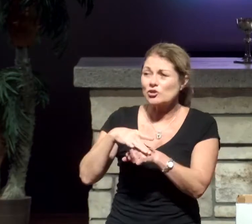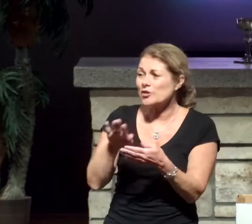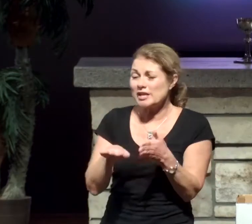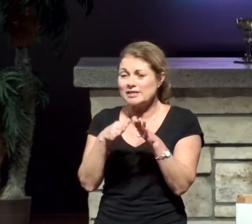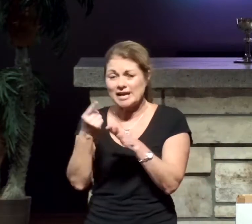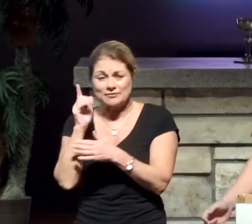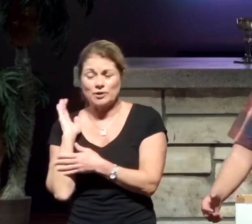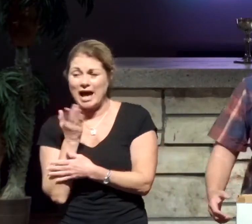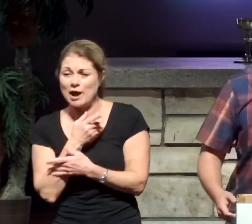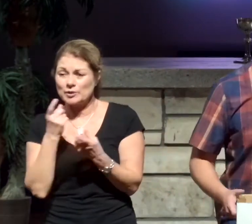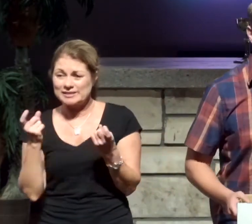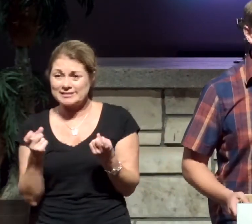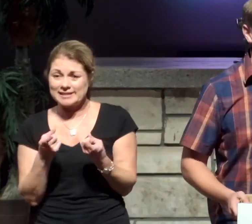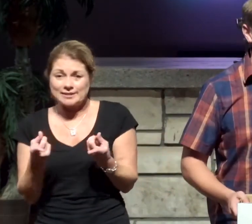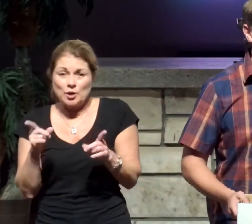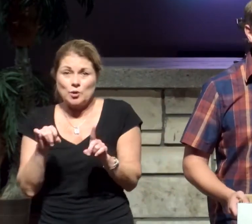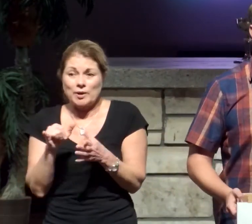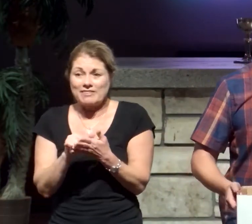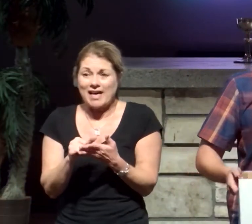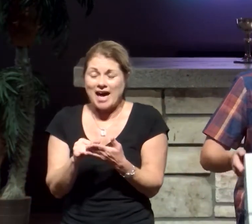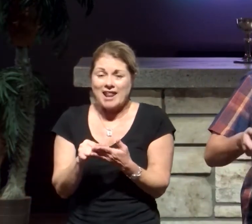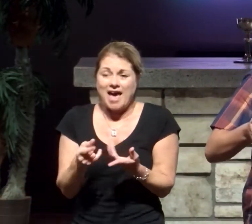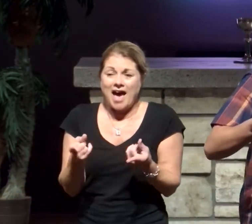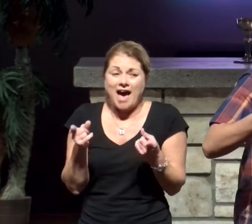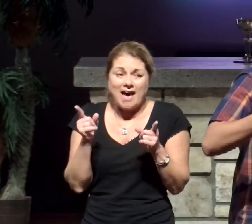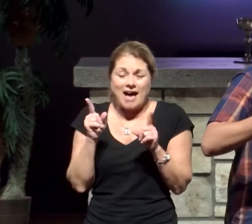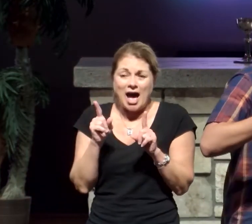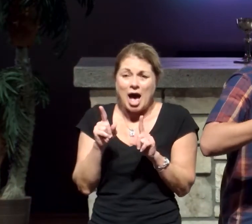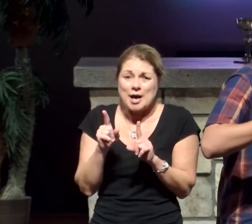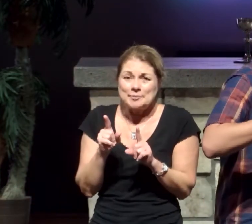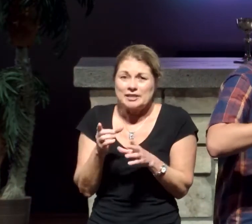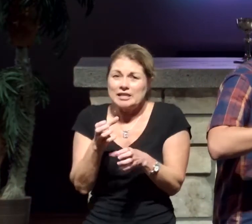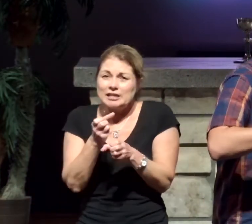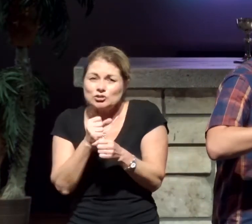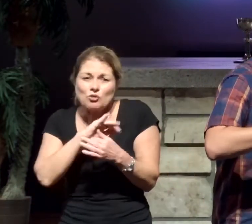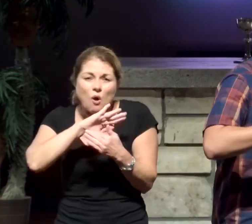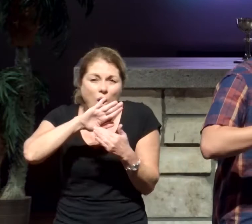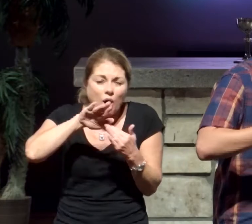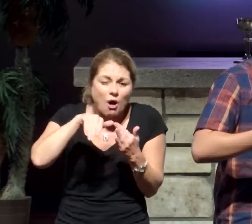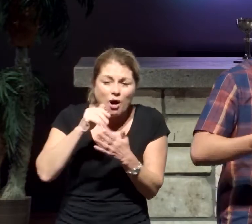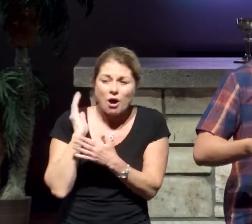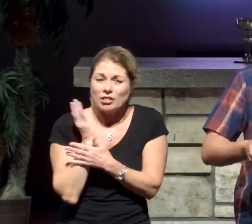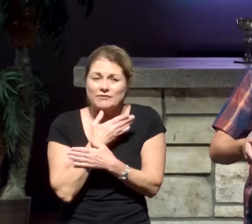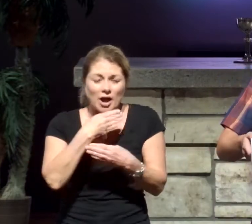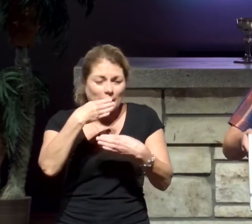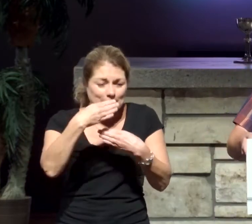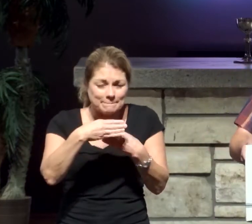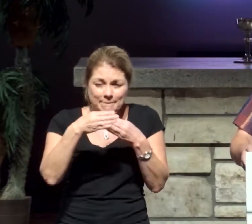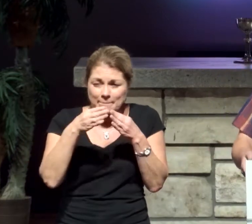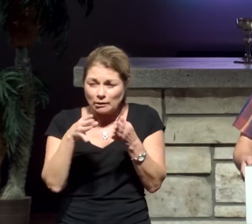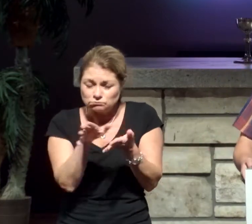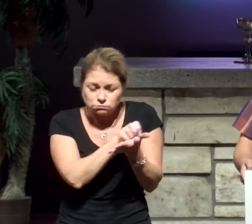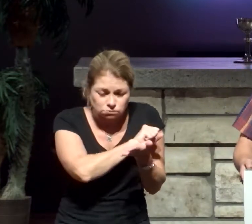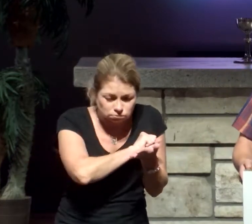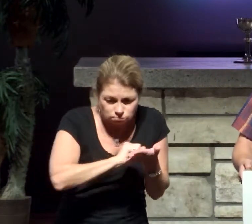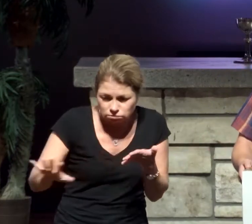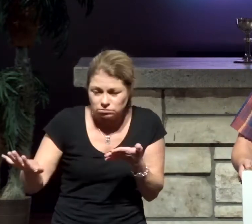for our sins, when that happened, he took every single one of our boxes and he destroyed